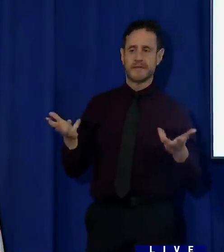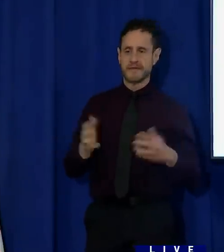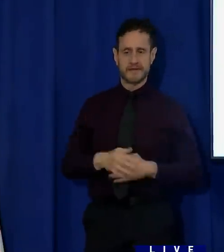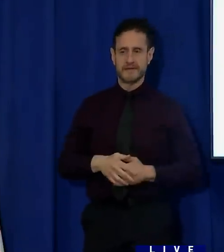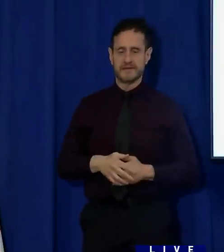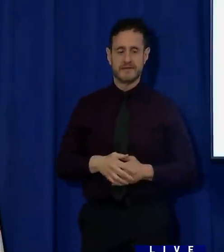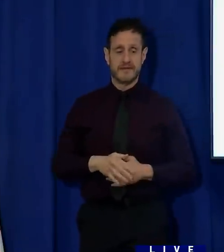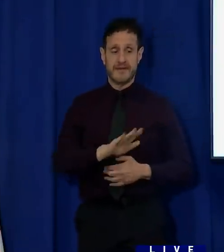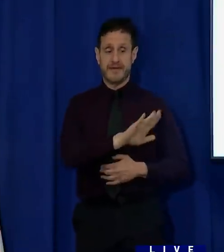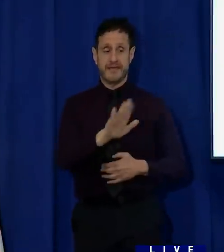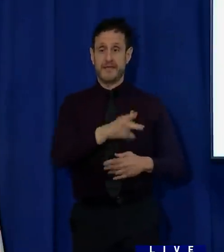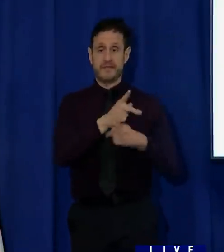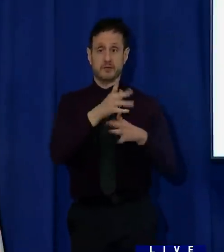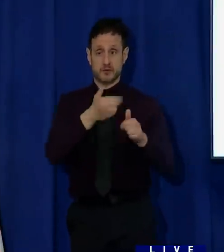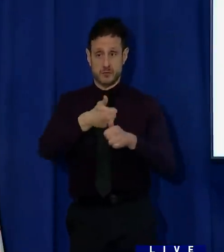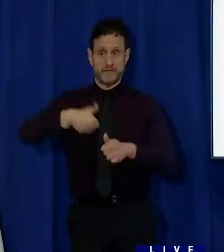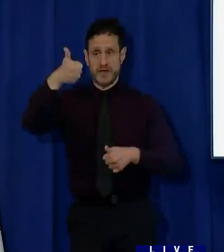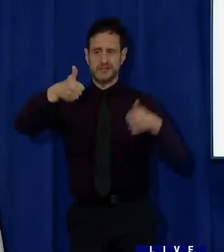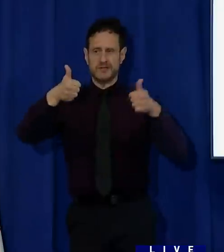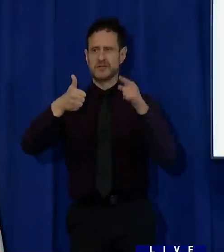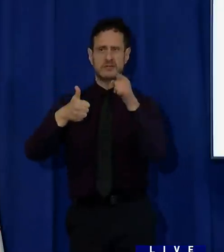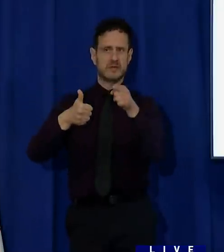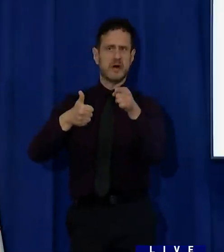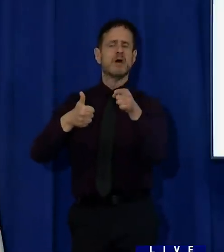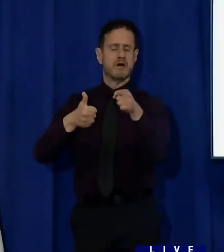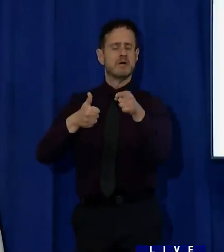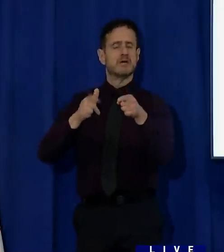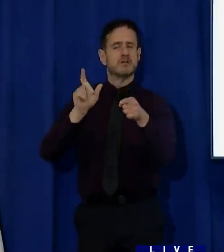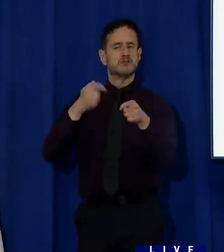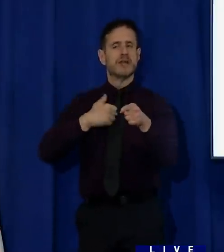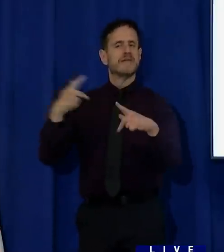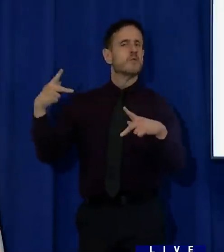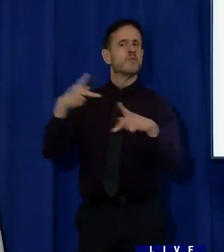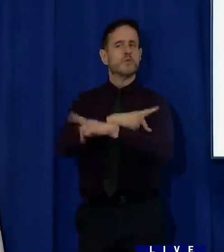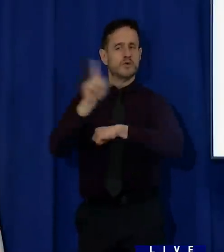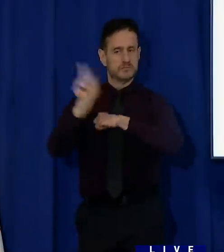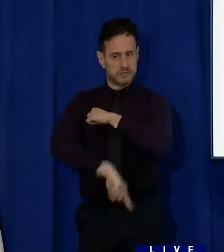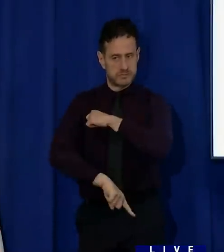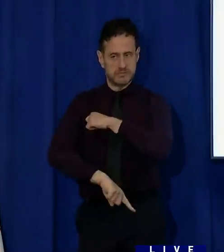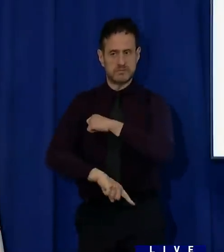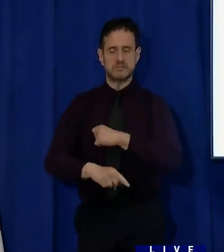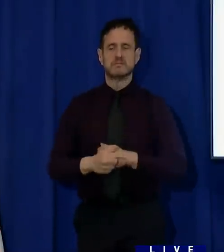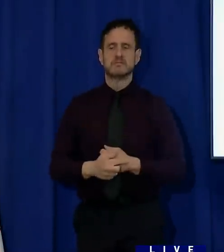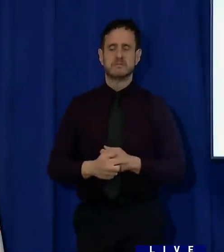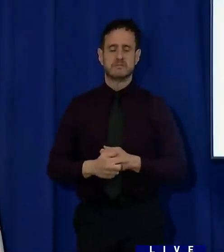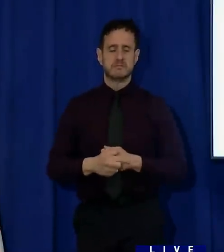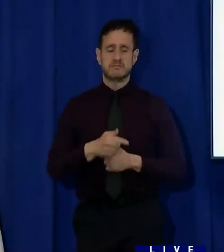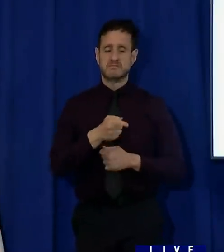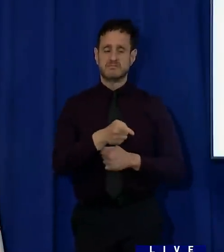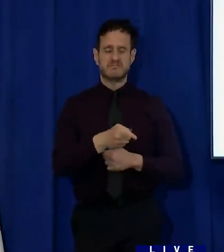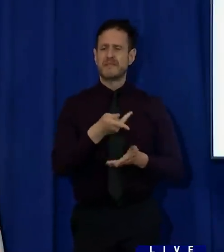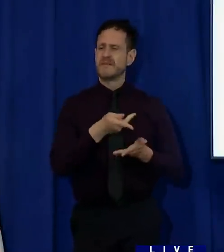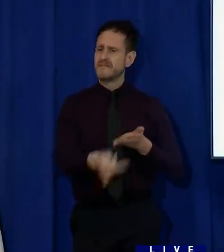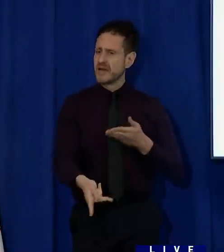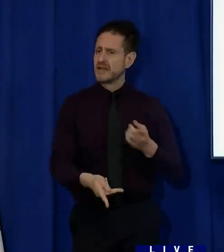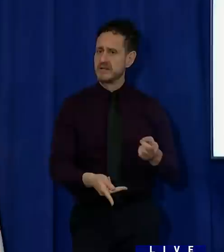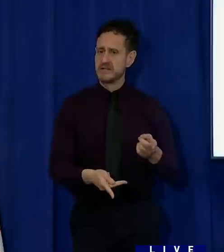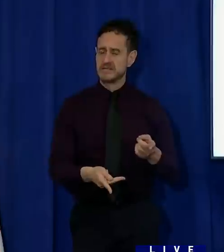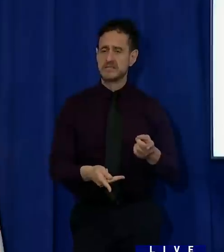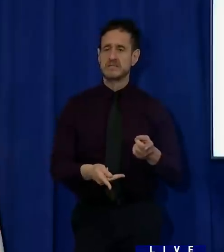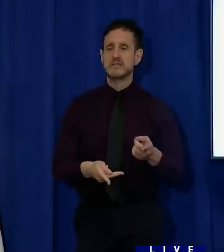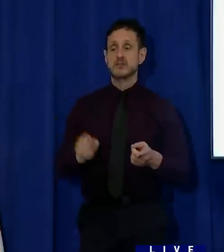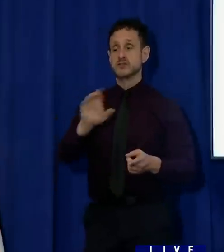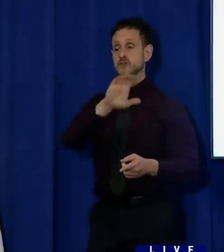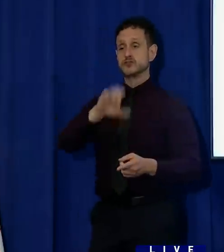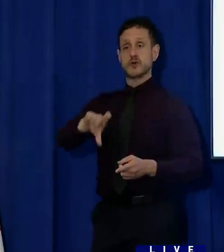supervisors should be even held to a higher and will be held to a higher standard. They failed to live up to the standard, the integrity that